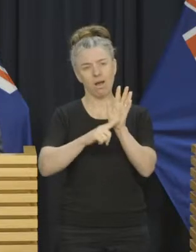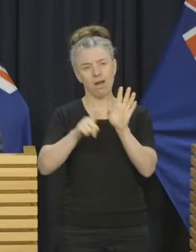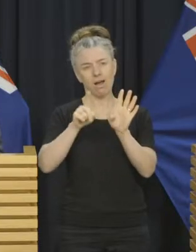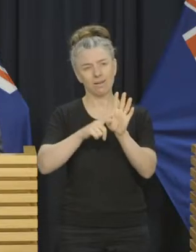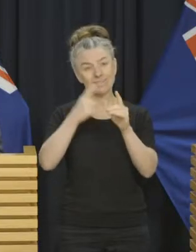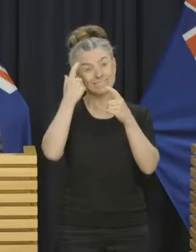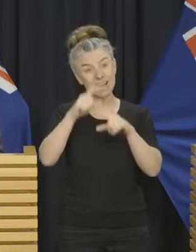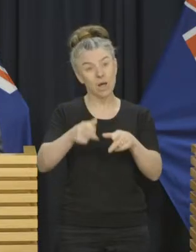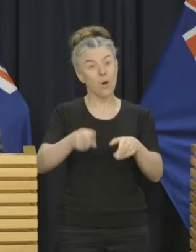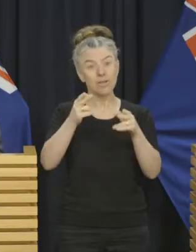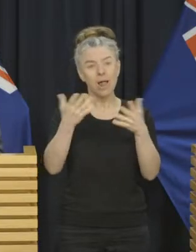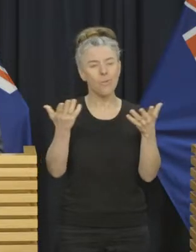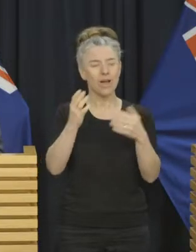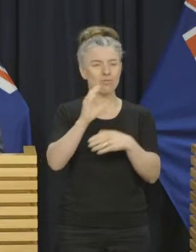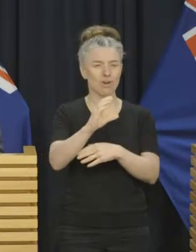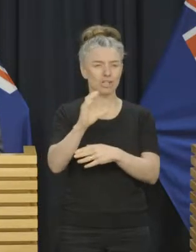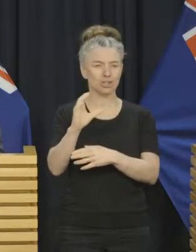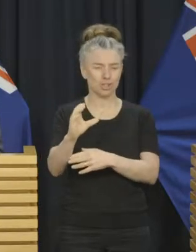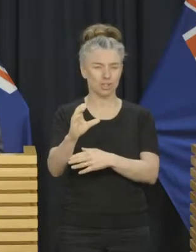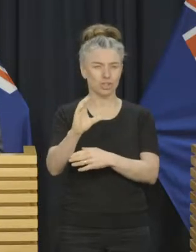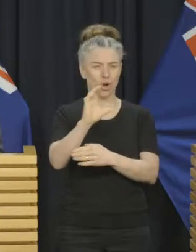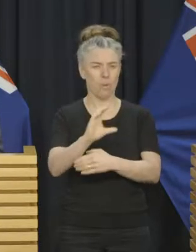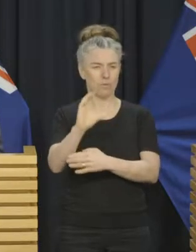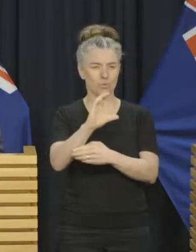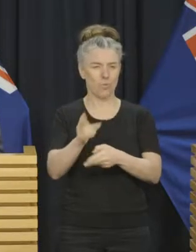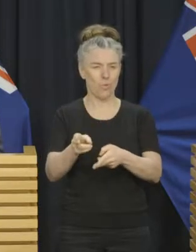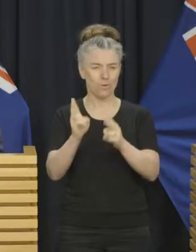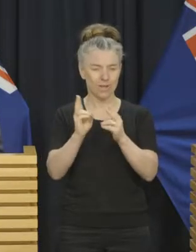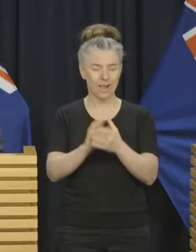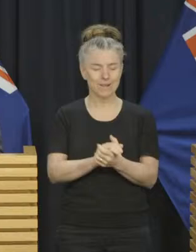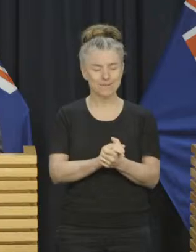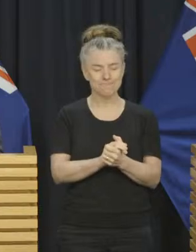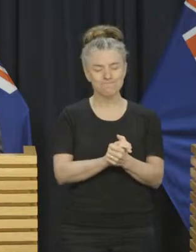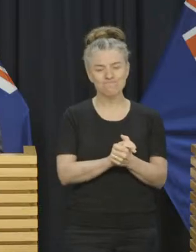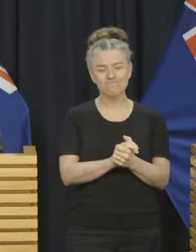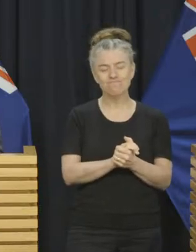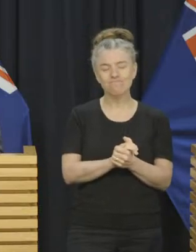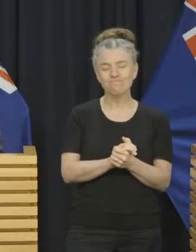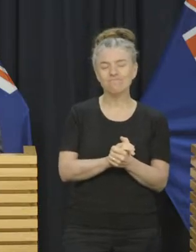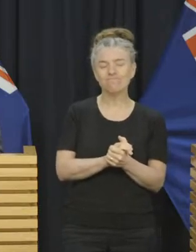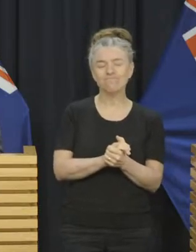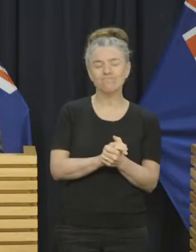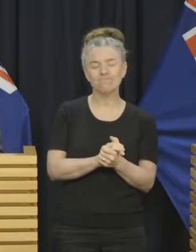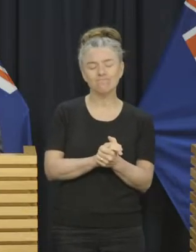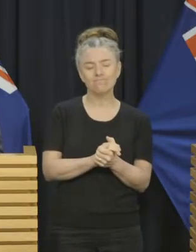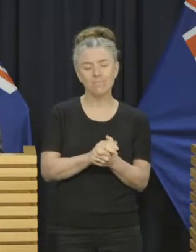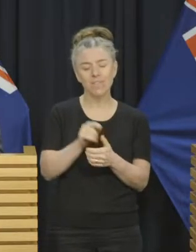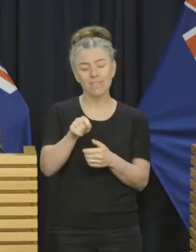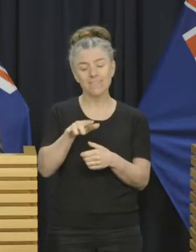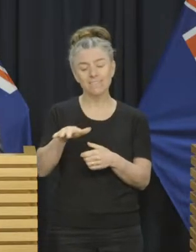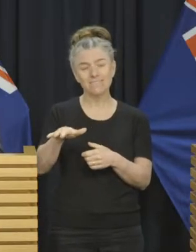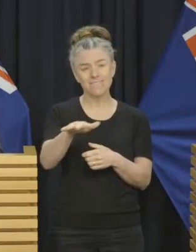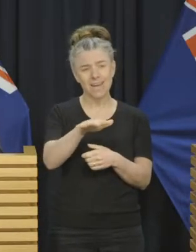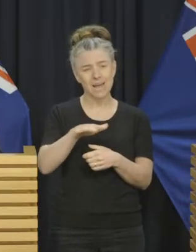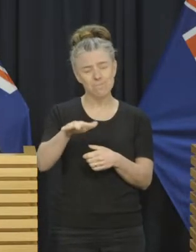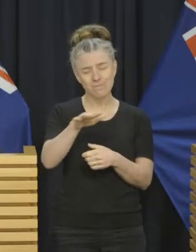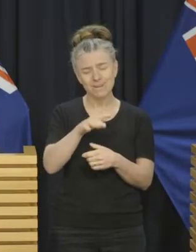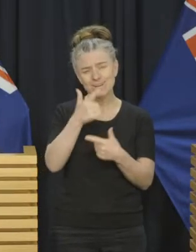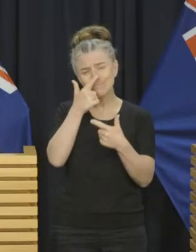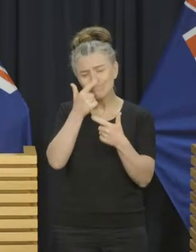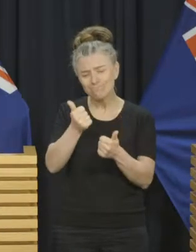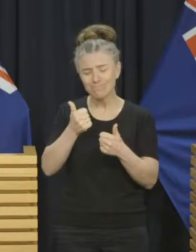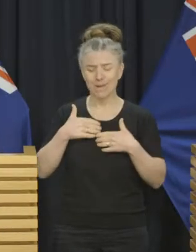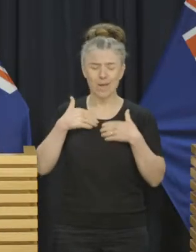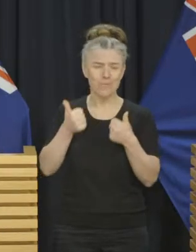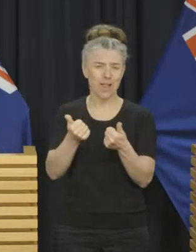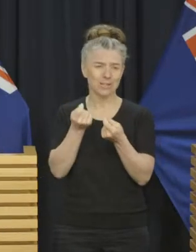in Christchurch. And I just wanted to pause there to wish the family a full and speedy recovery,